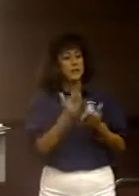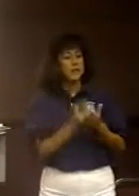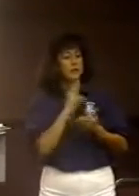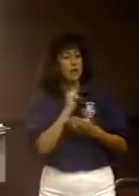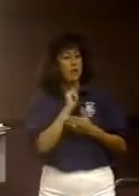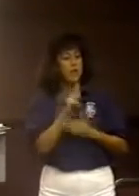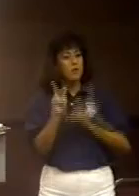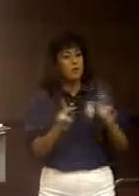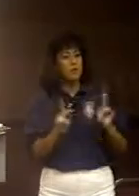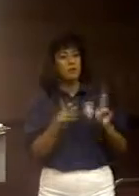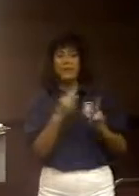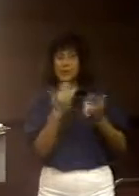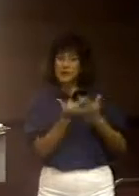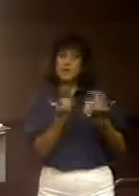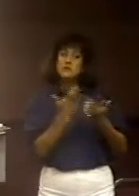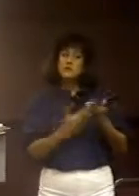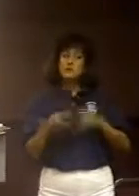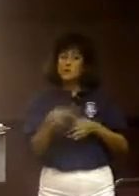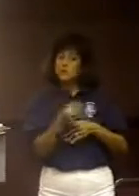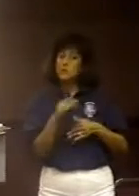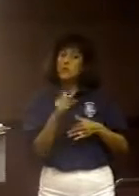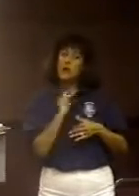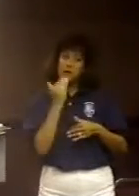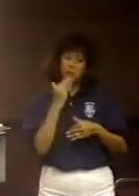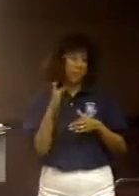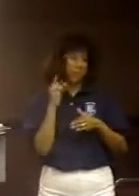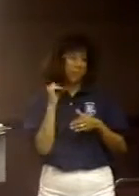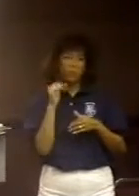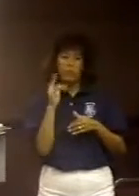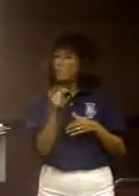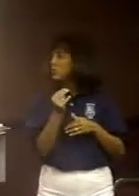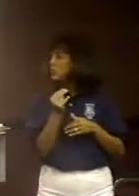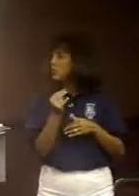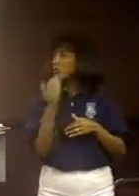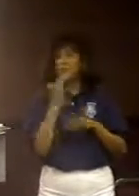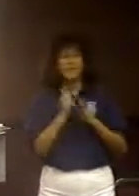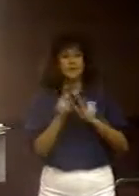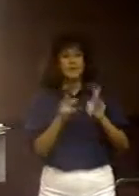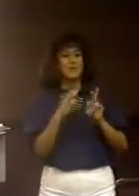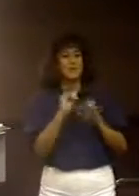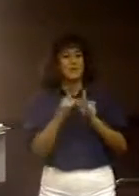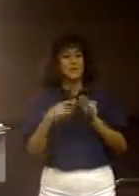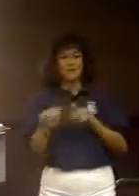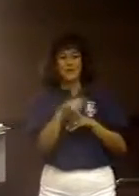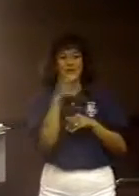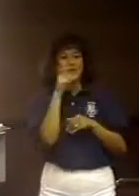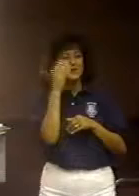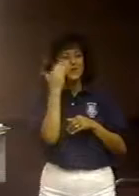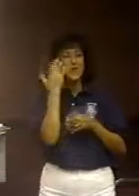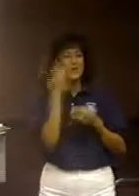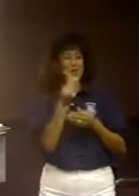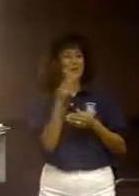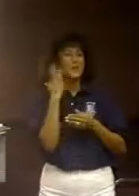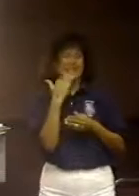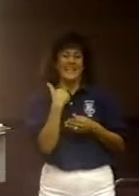all people, and now some of you I know won't know these people, but those of you who know them, you would have